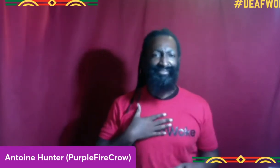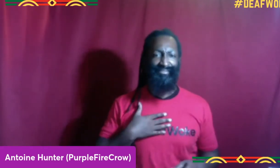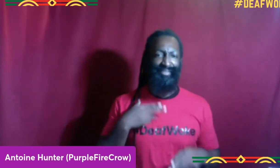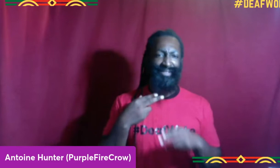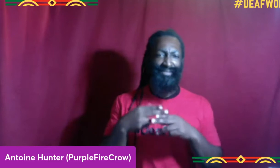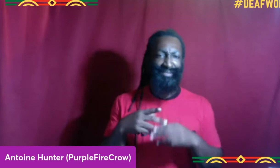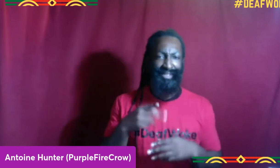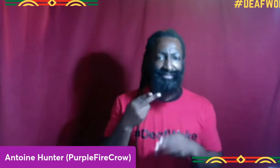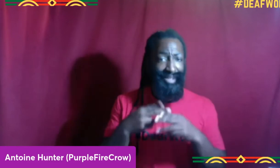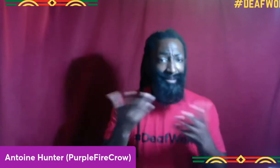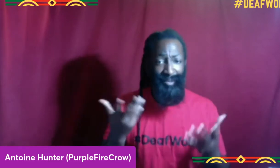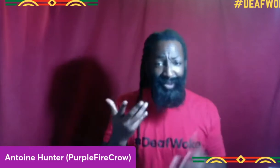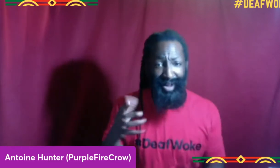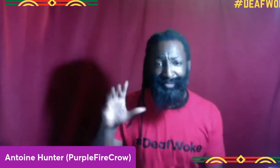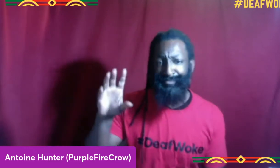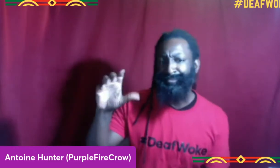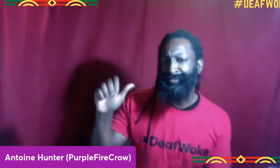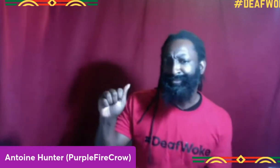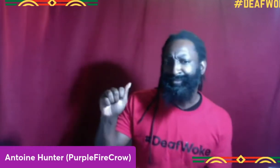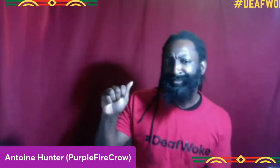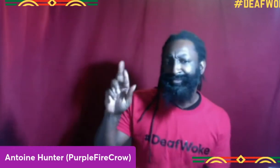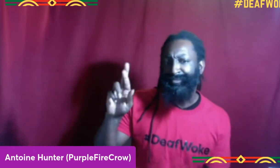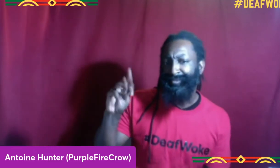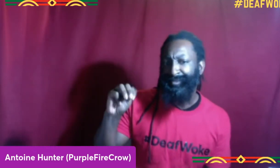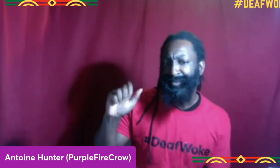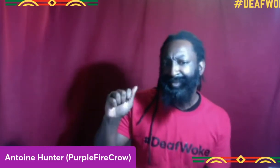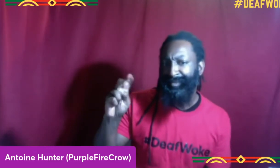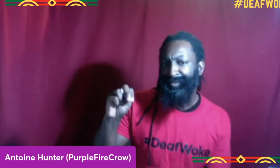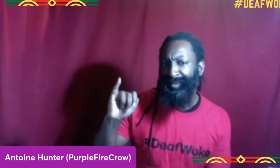Now, our special guest,